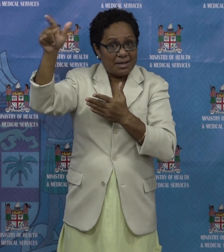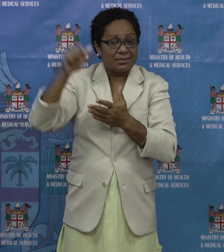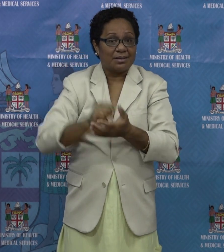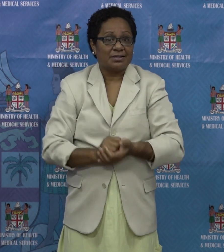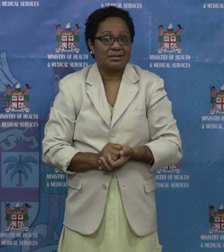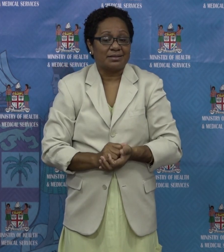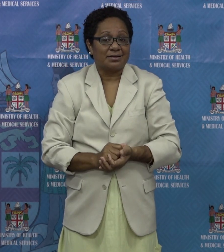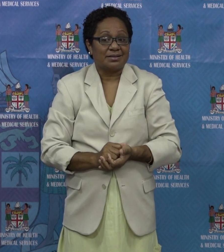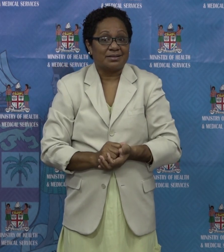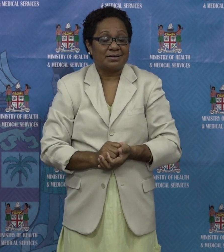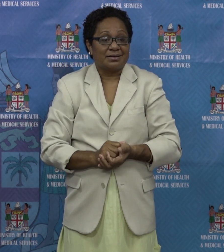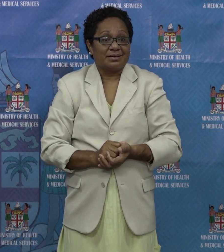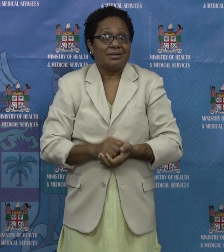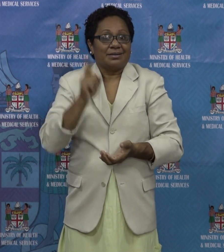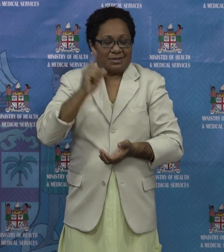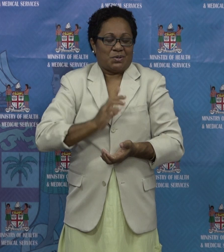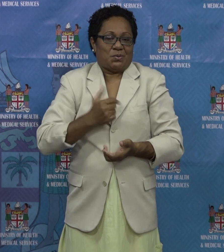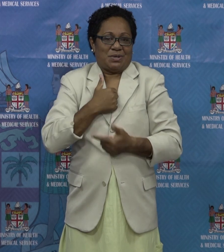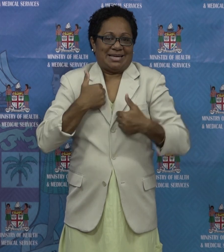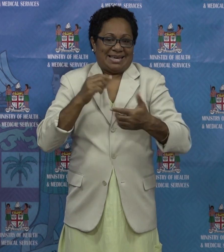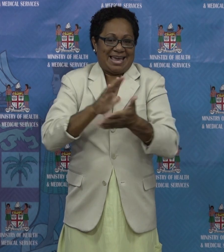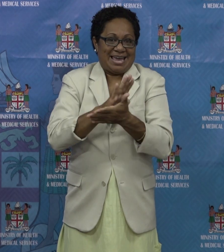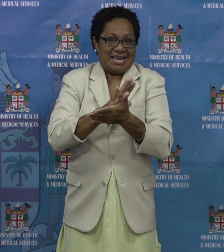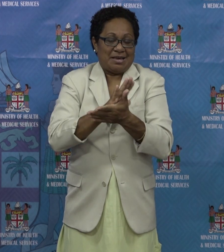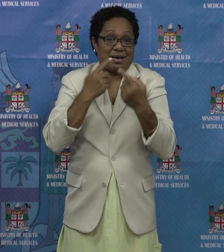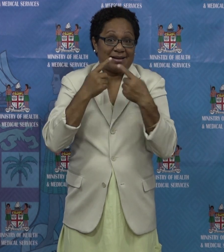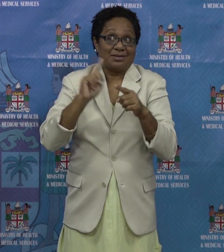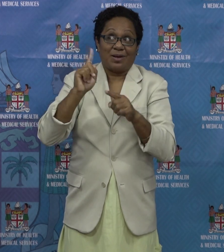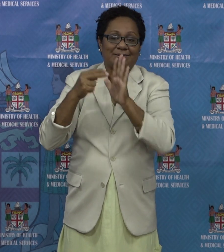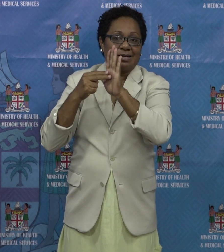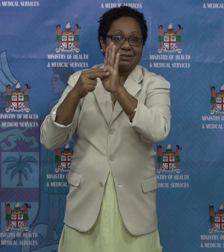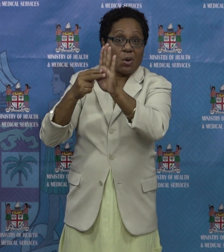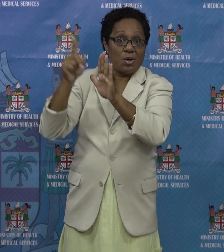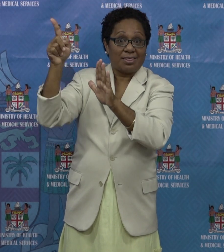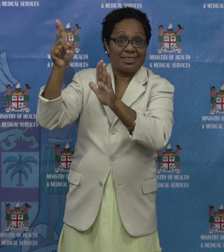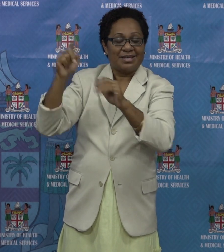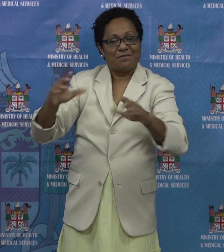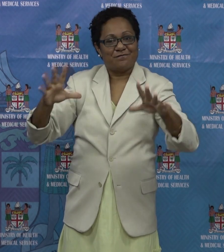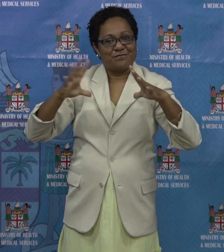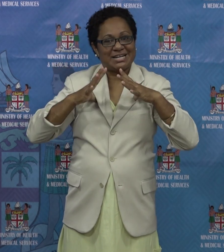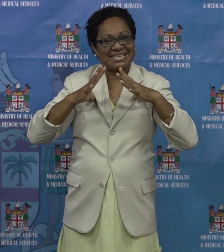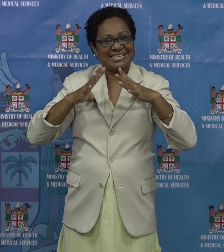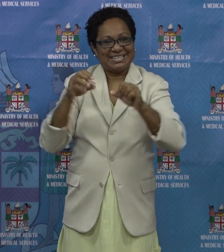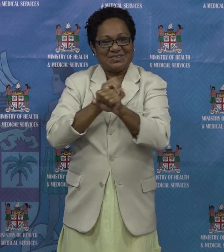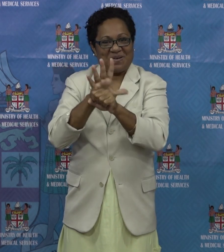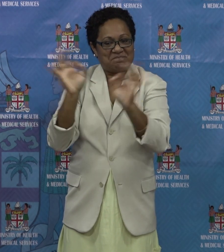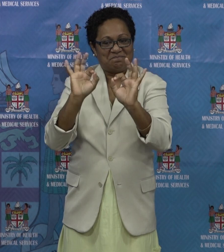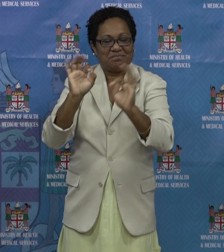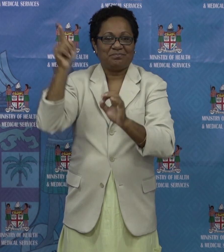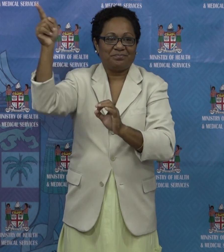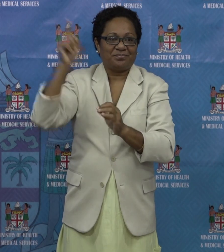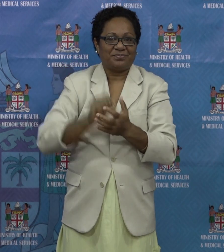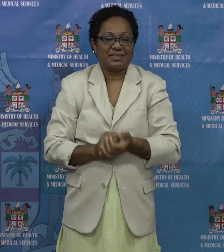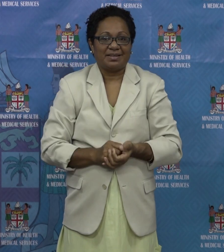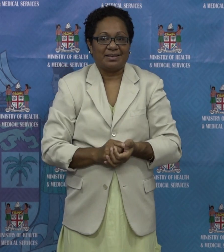we are far more confident that the North is COVID contained. The main parameter, of course,